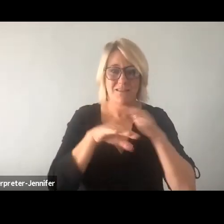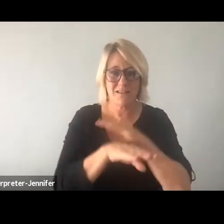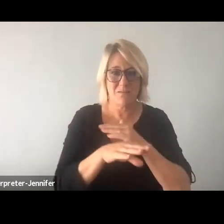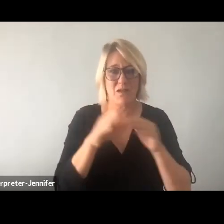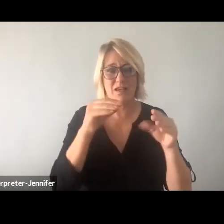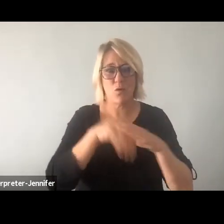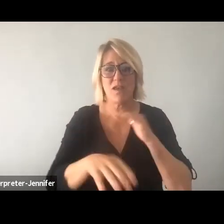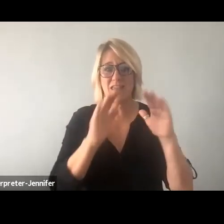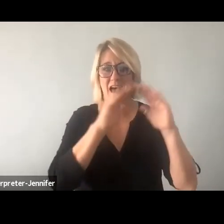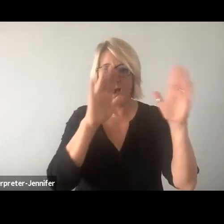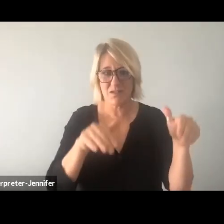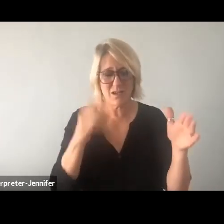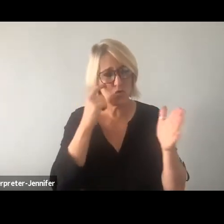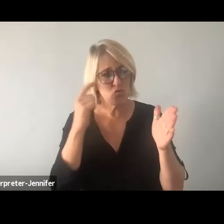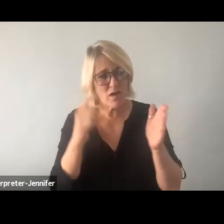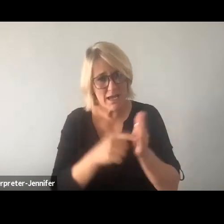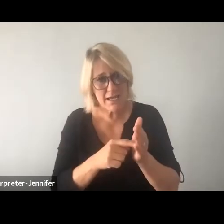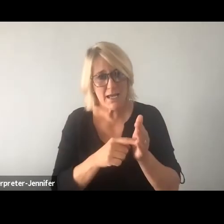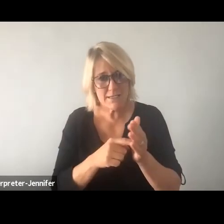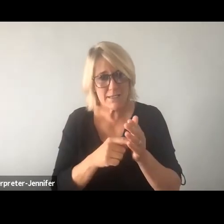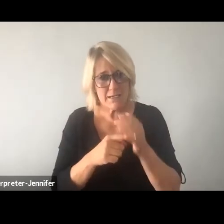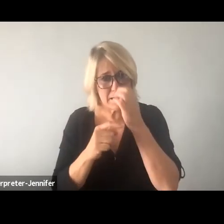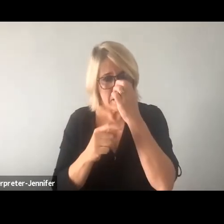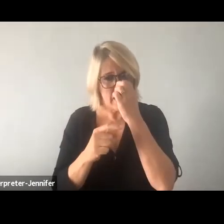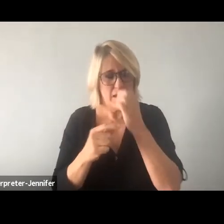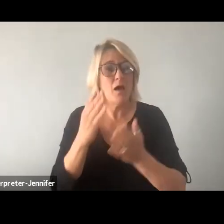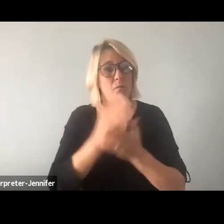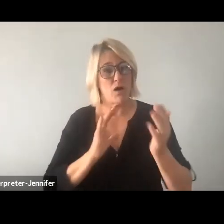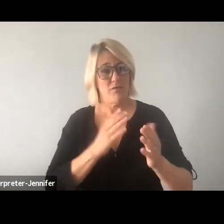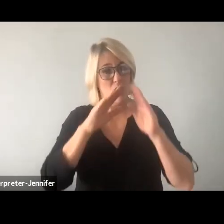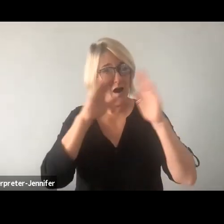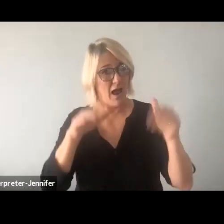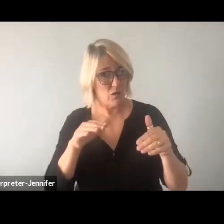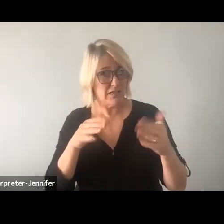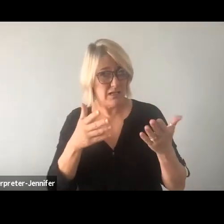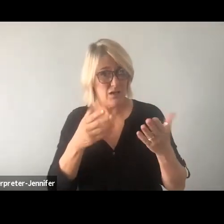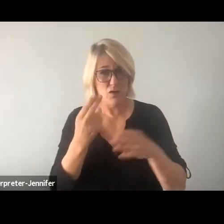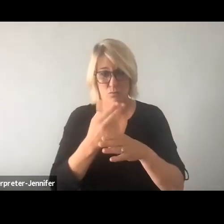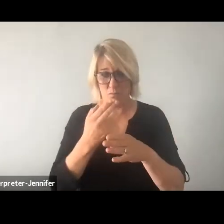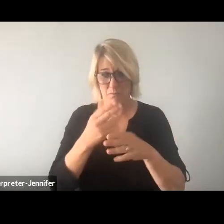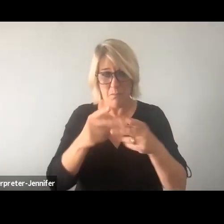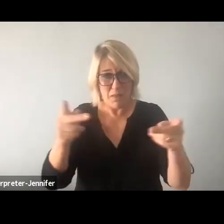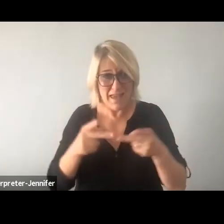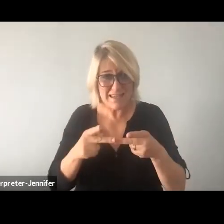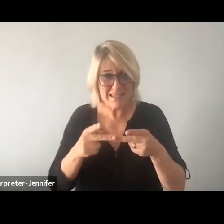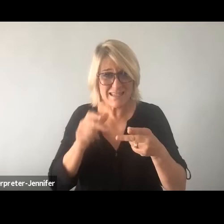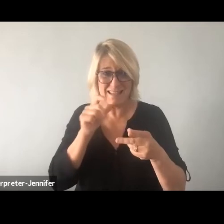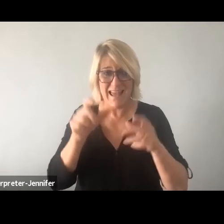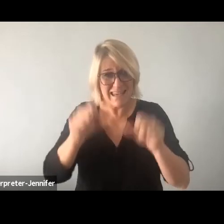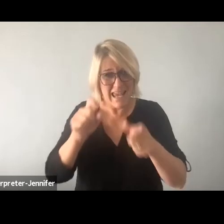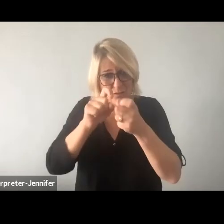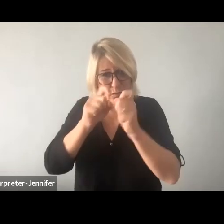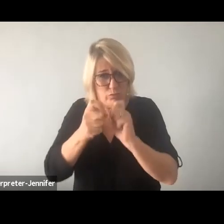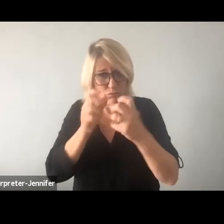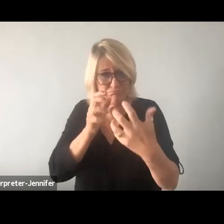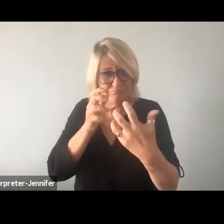by recognizing that there are, in part of our housing stock, units that are modifiable. meaning